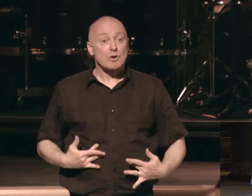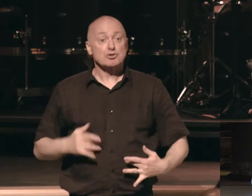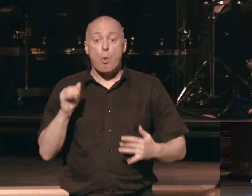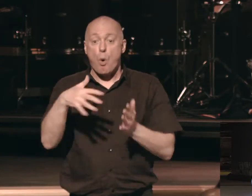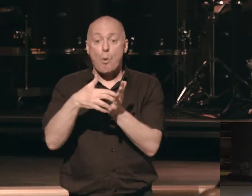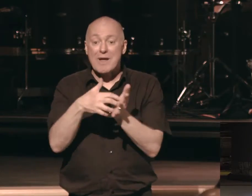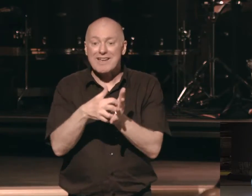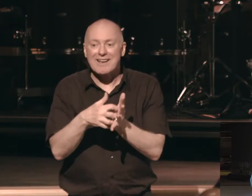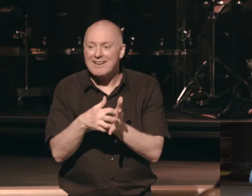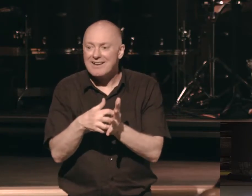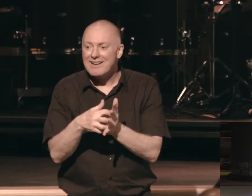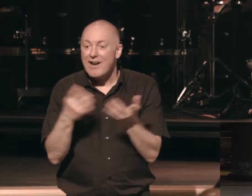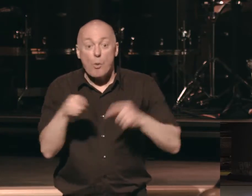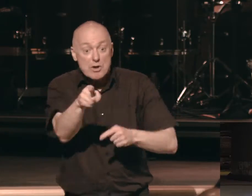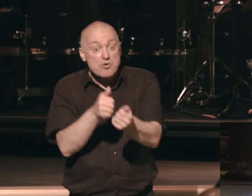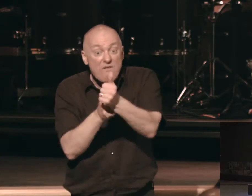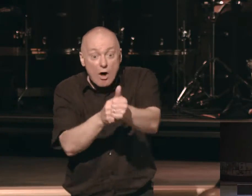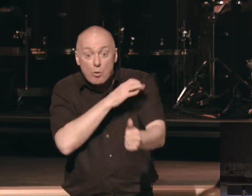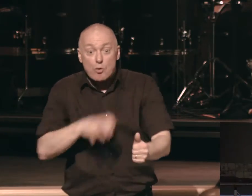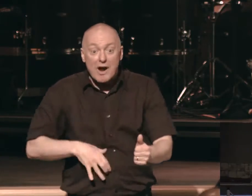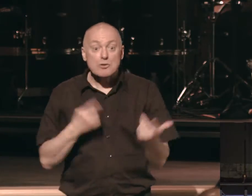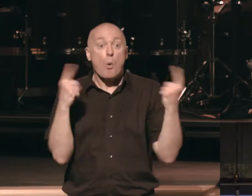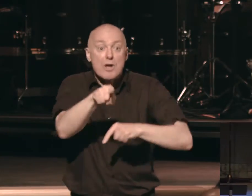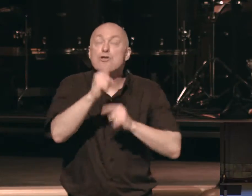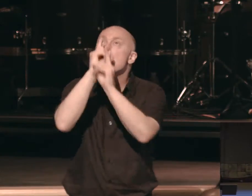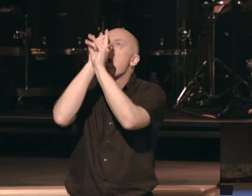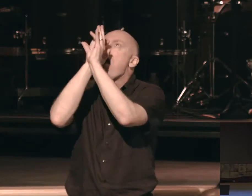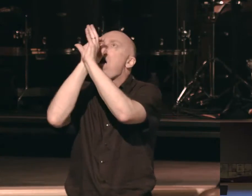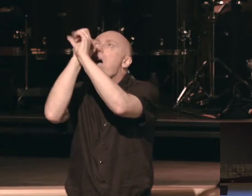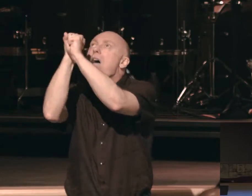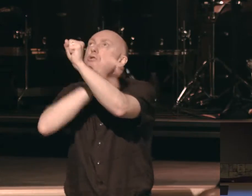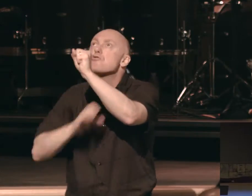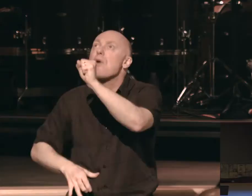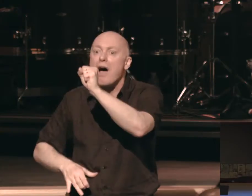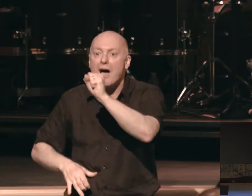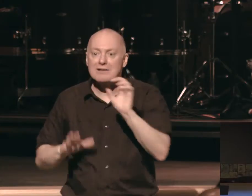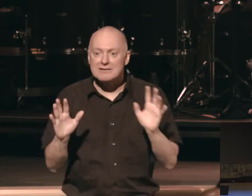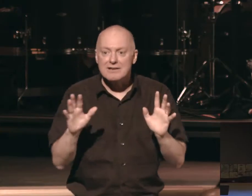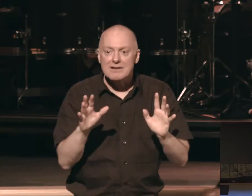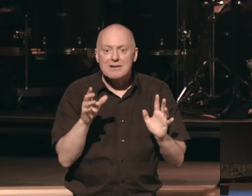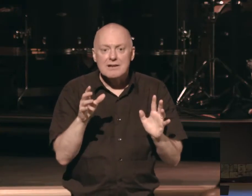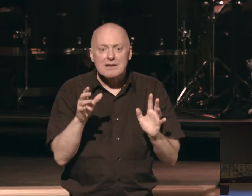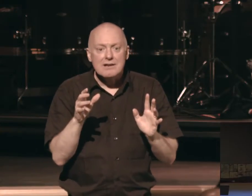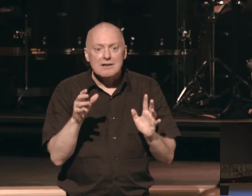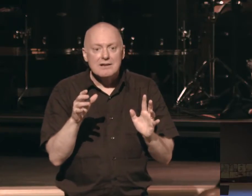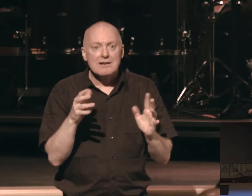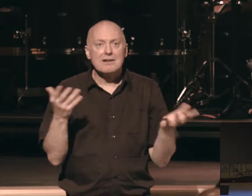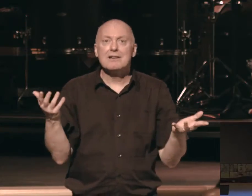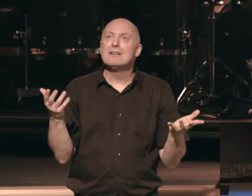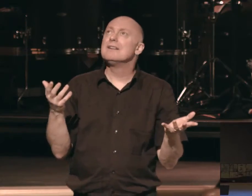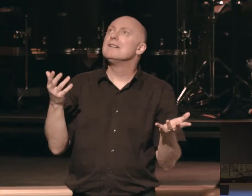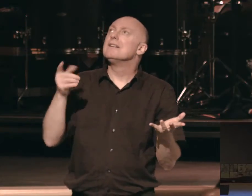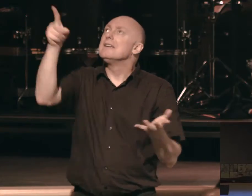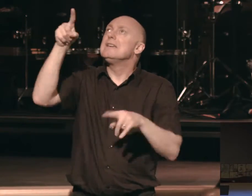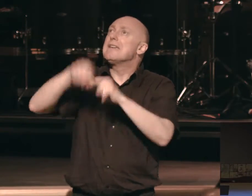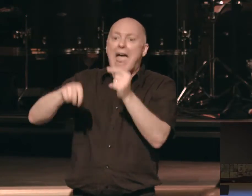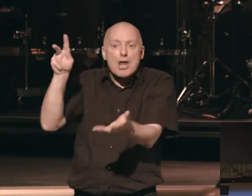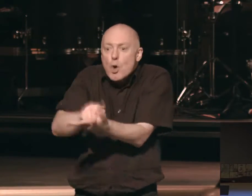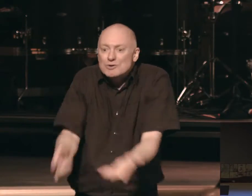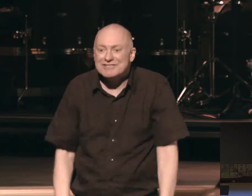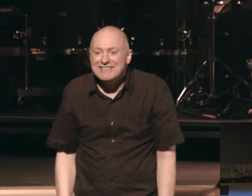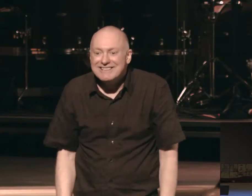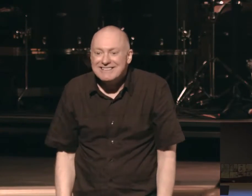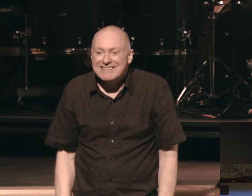or weakened. See, again, when you follow Christ, when you're captured by Christ, part of what you're captured by is he can't lose.